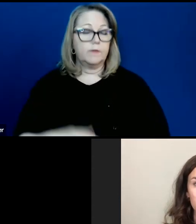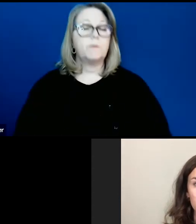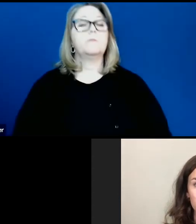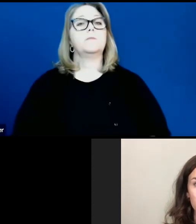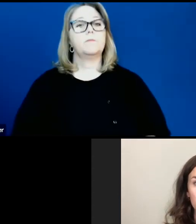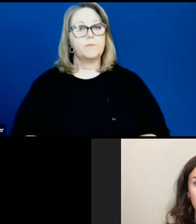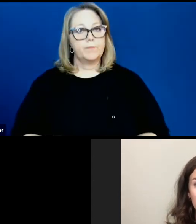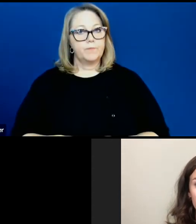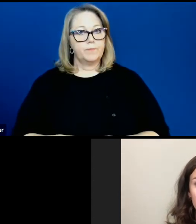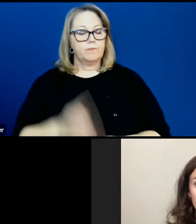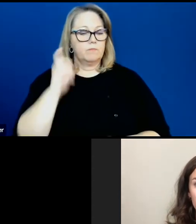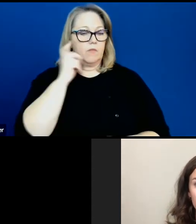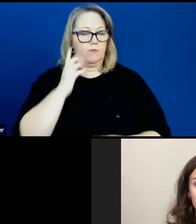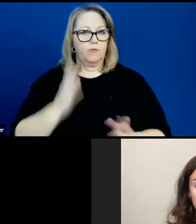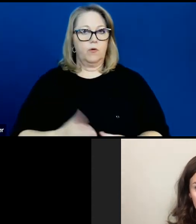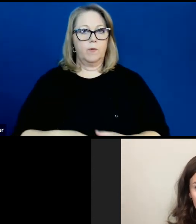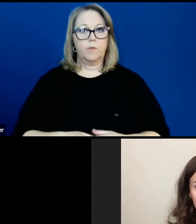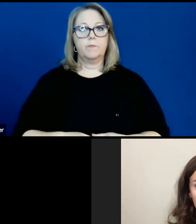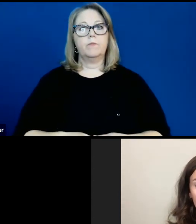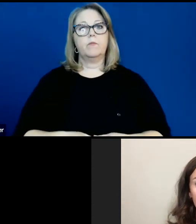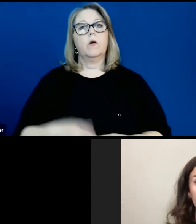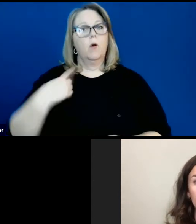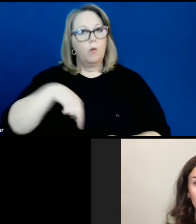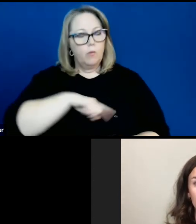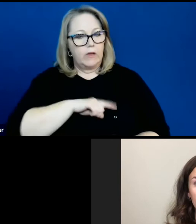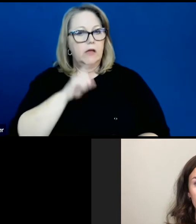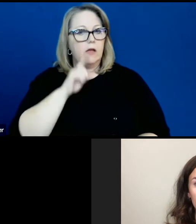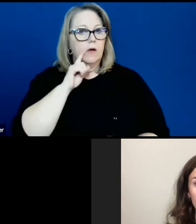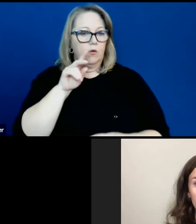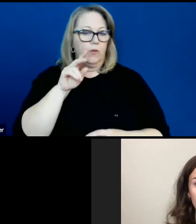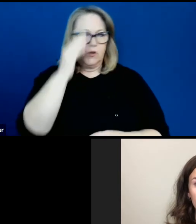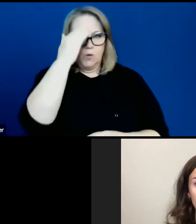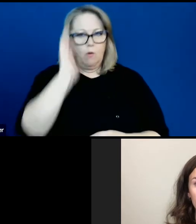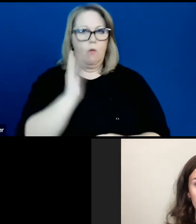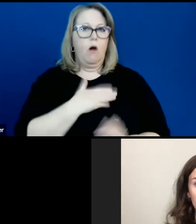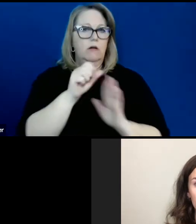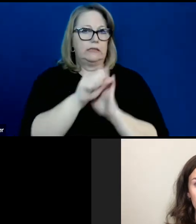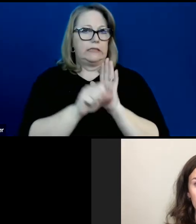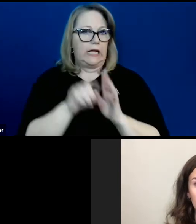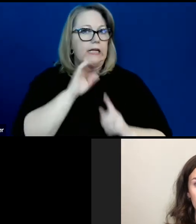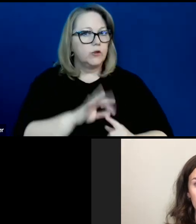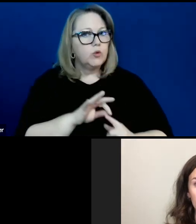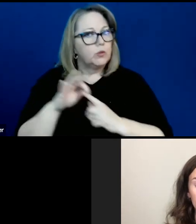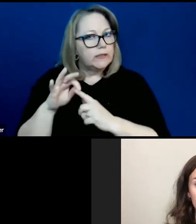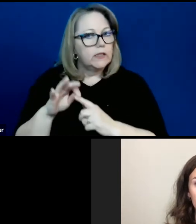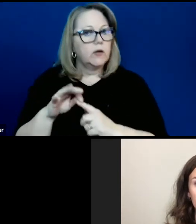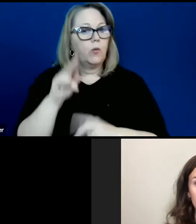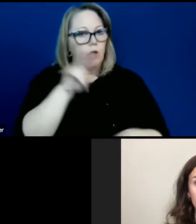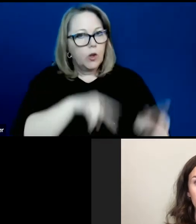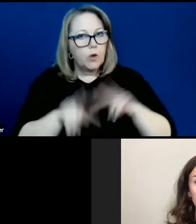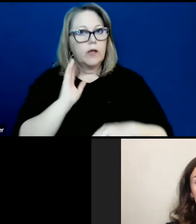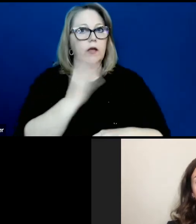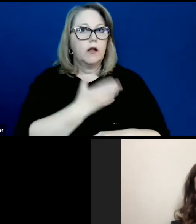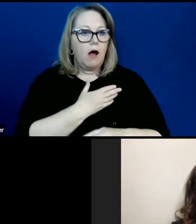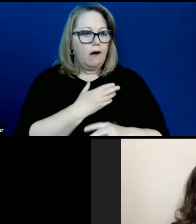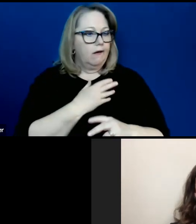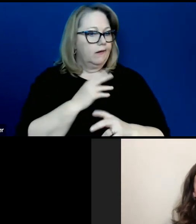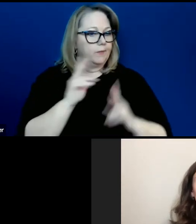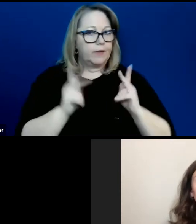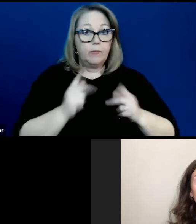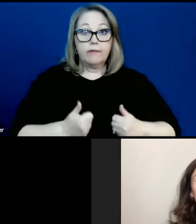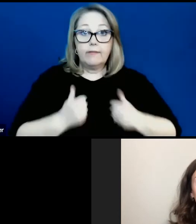all the factors into account, our workforce, our economy, our age and population and so forth. But we